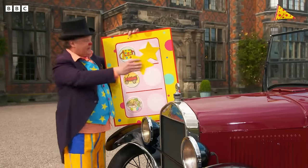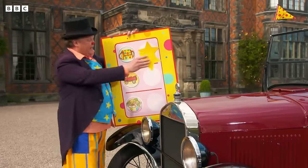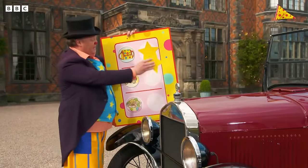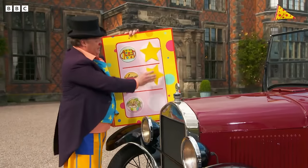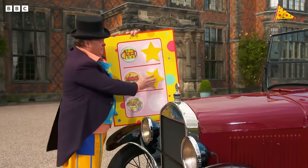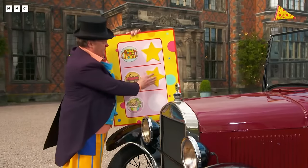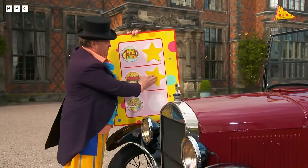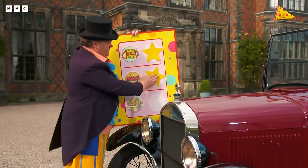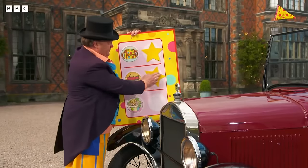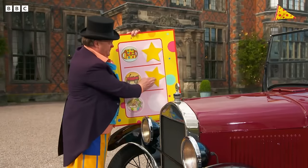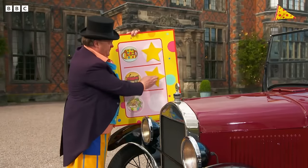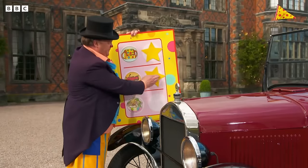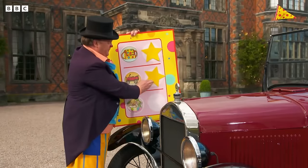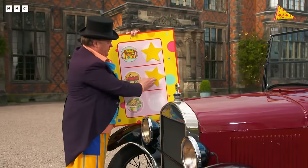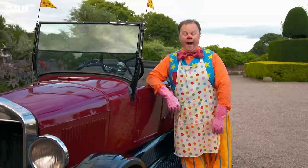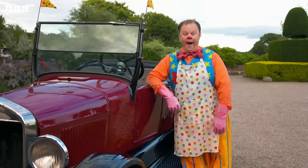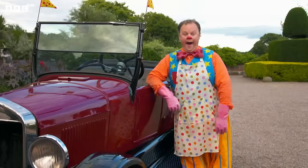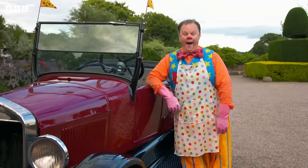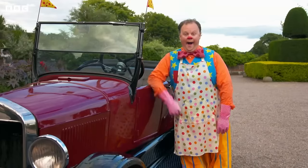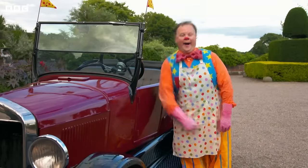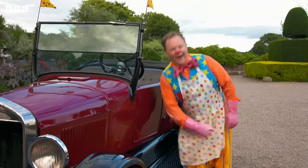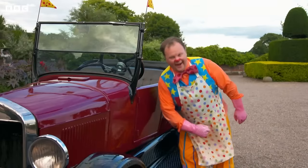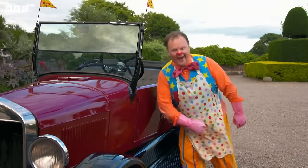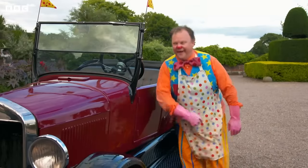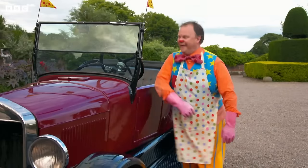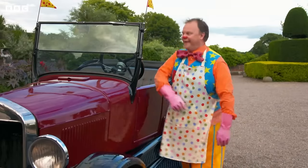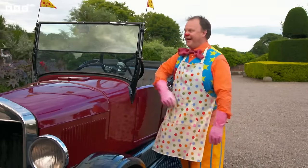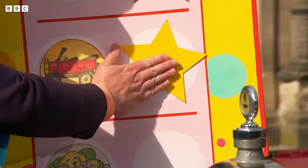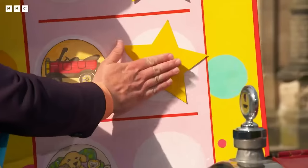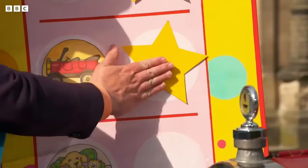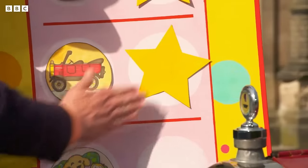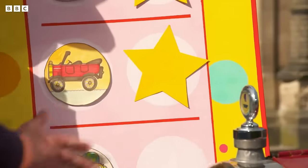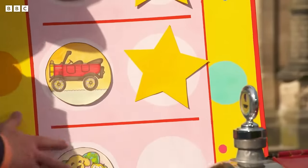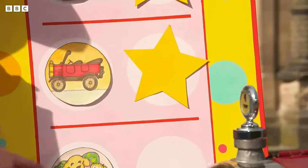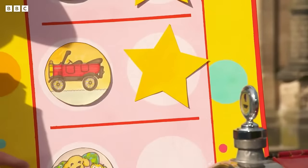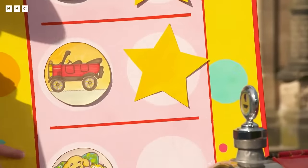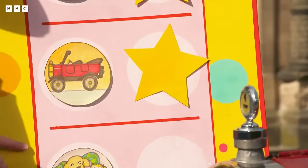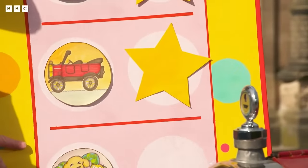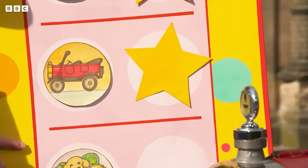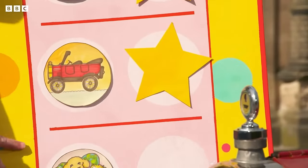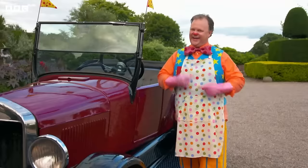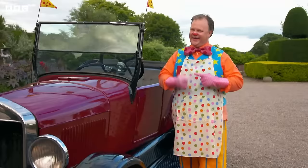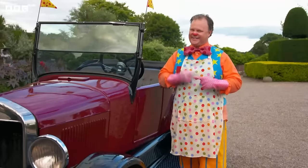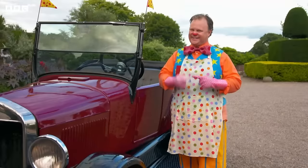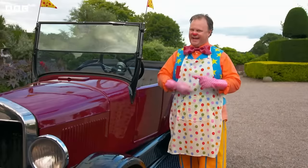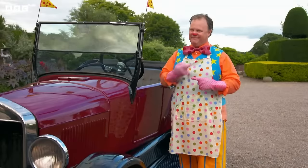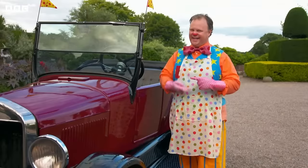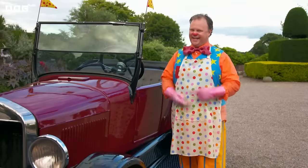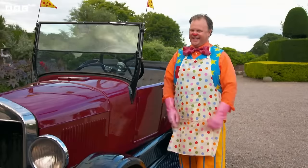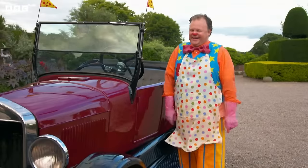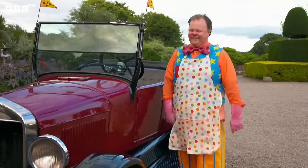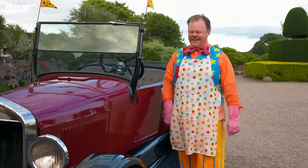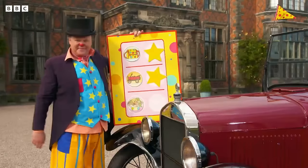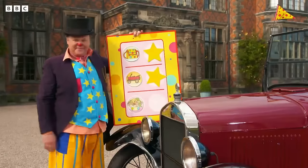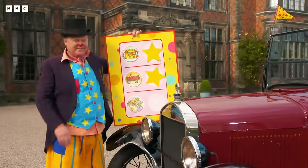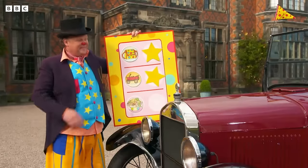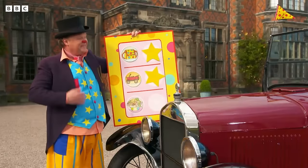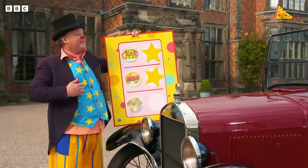think. Yay, you did it! Oh, well, thank you, Lord Tumble. Well